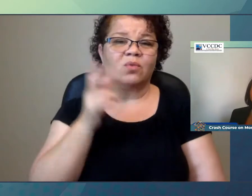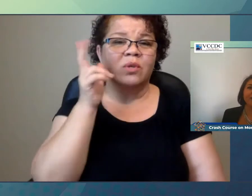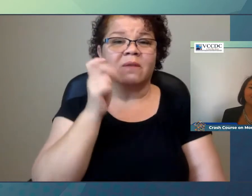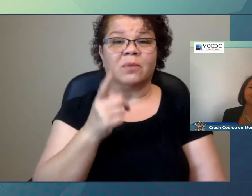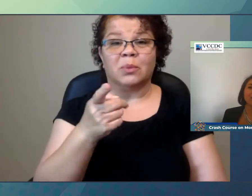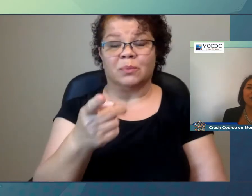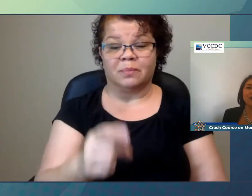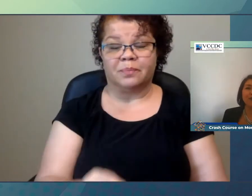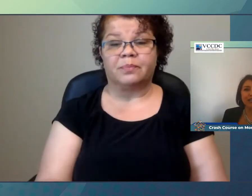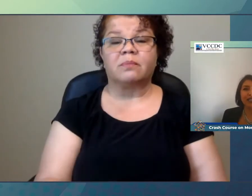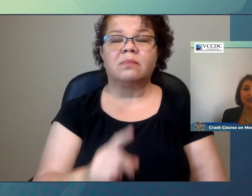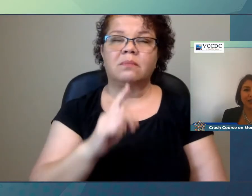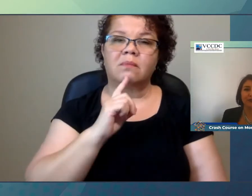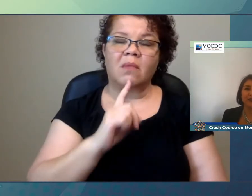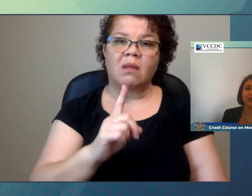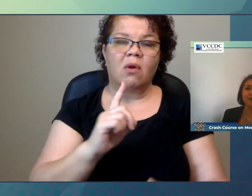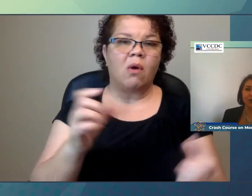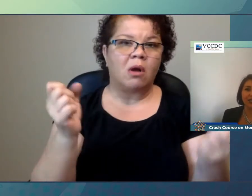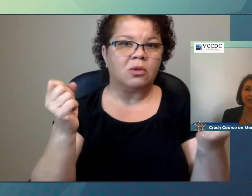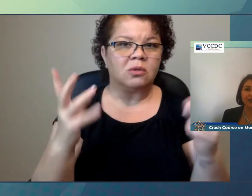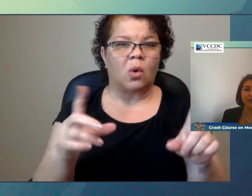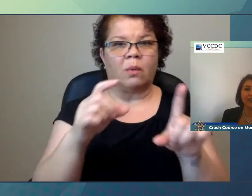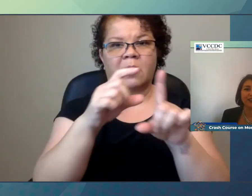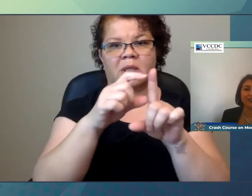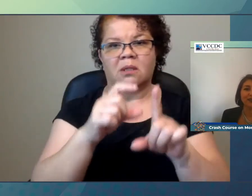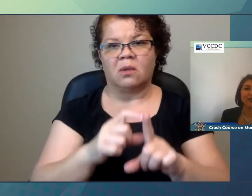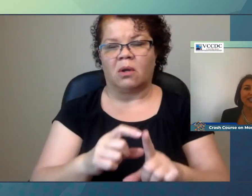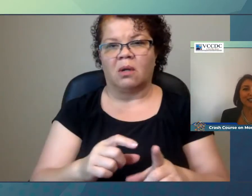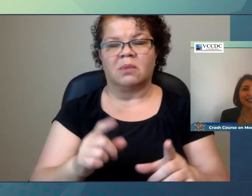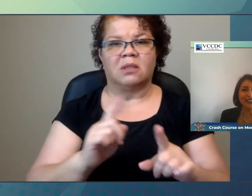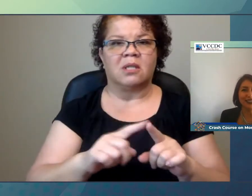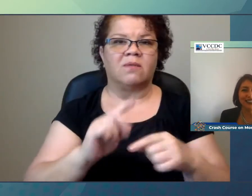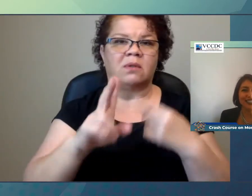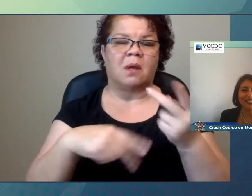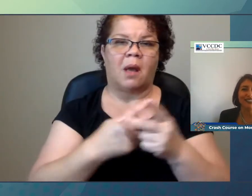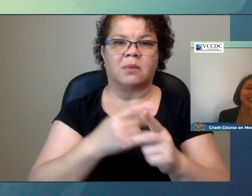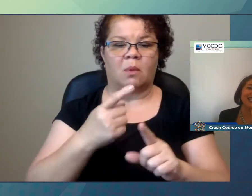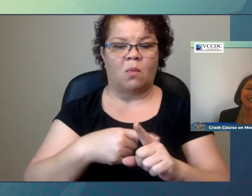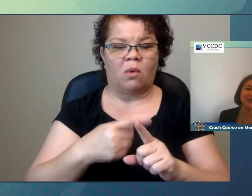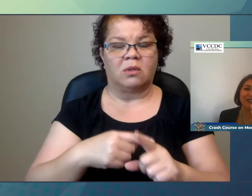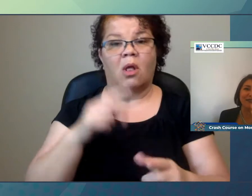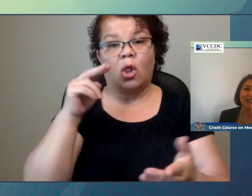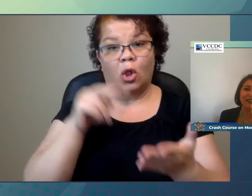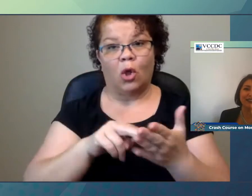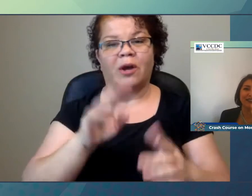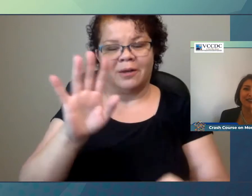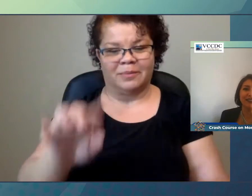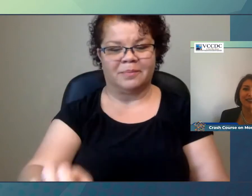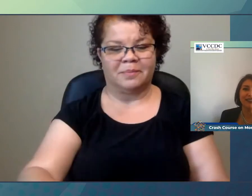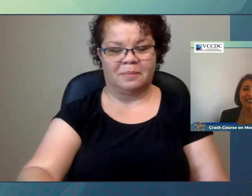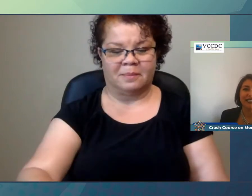There are so many terms of mortgage. So take a look at all of these and let's see what you think.